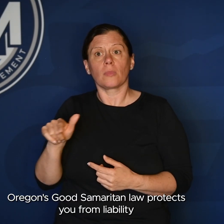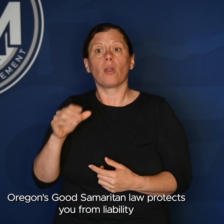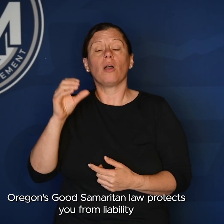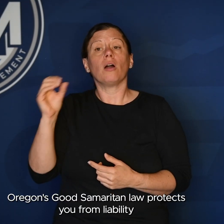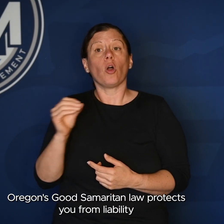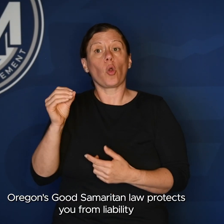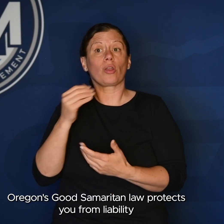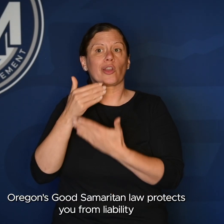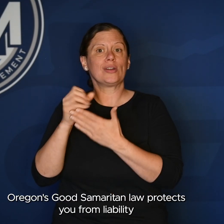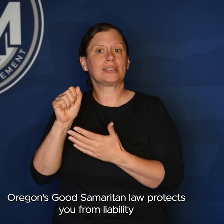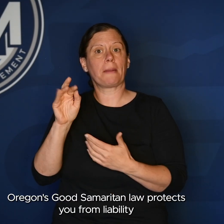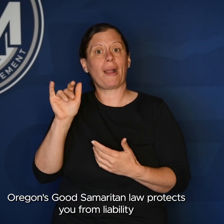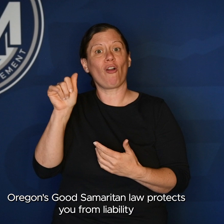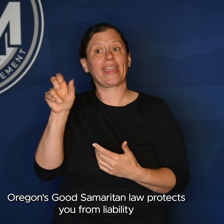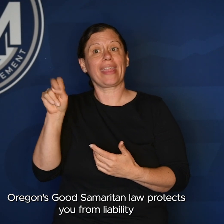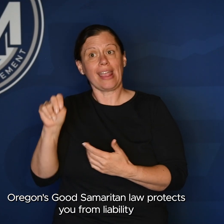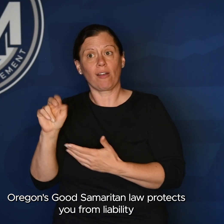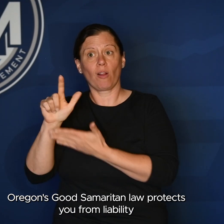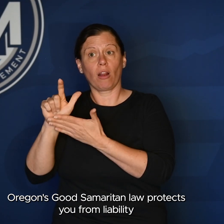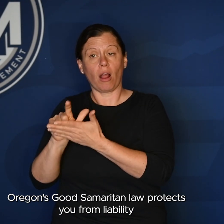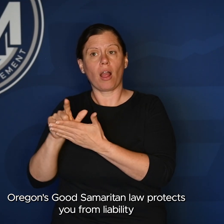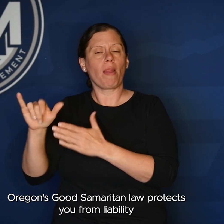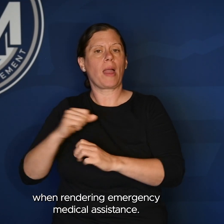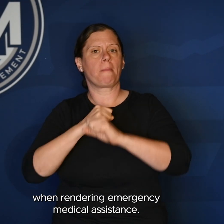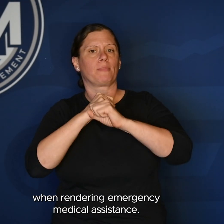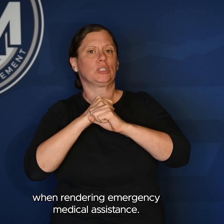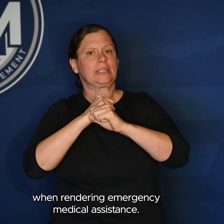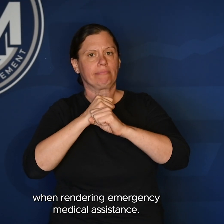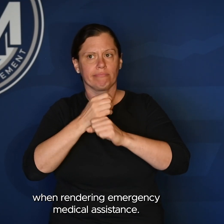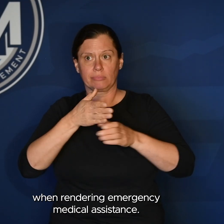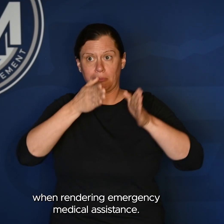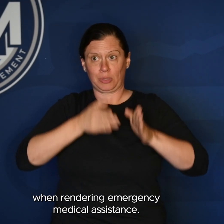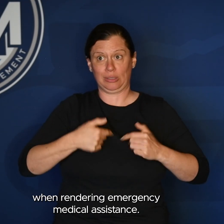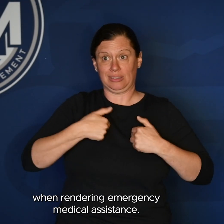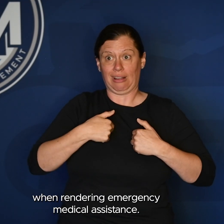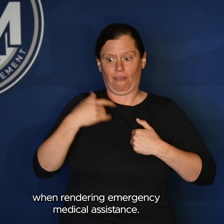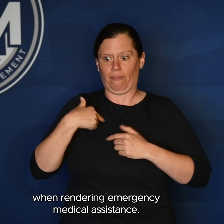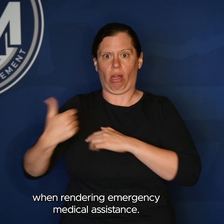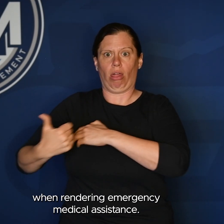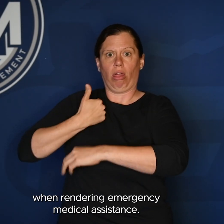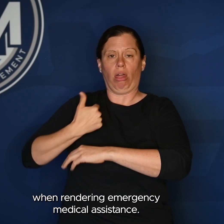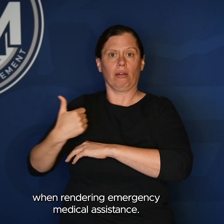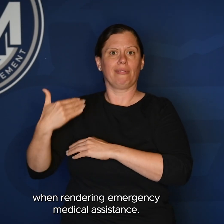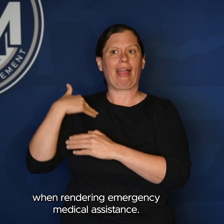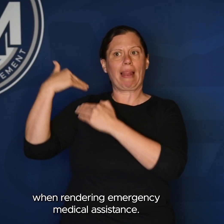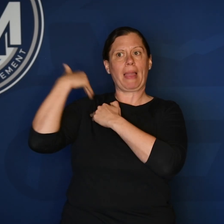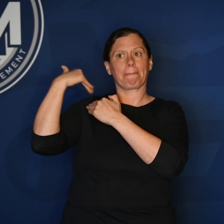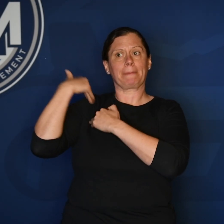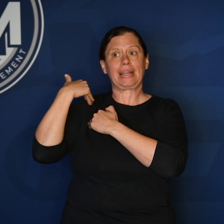Oregon's Good Samaritan Law protects you from liability when rendering emergency medical assistance.